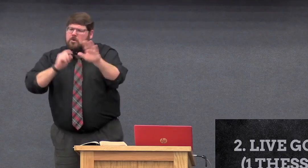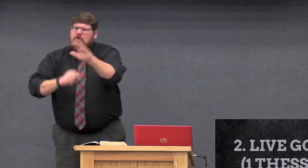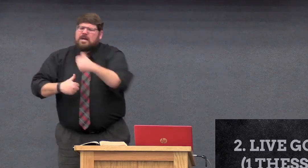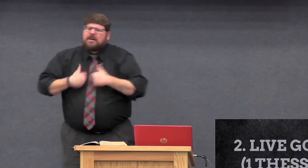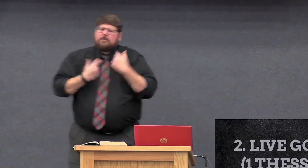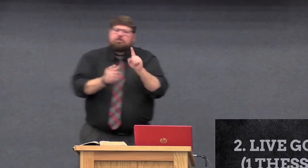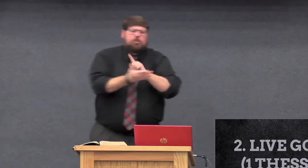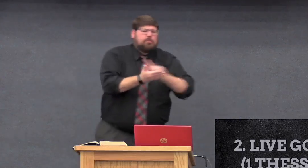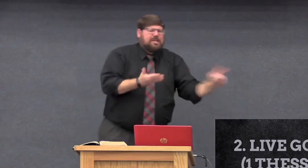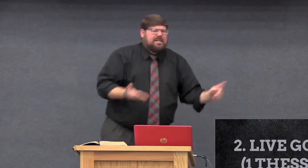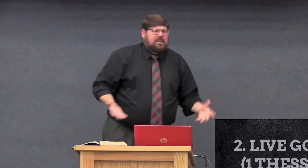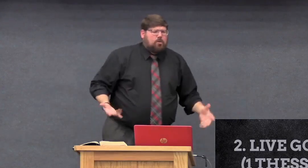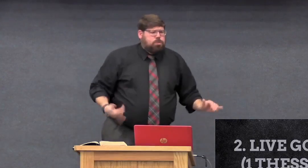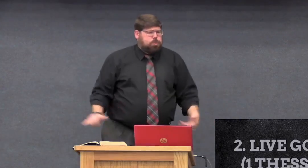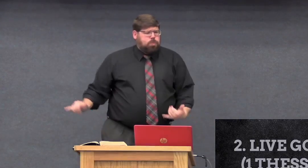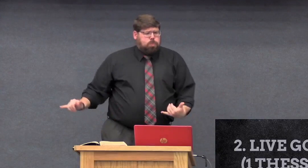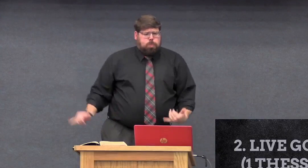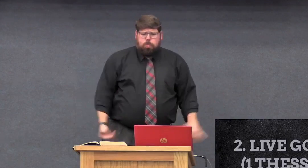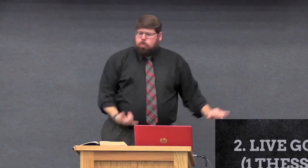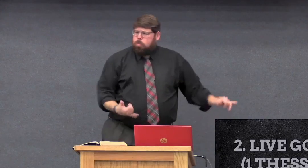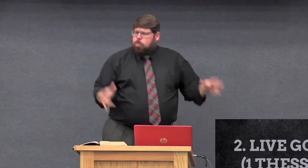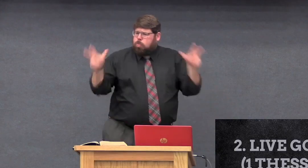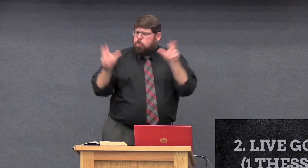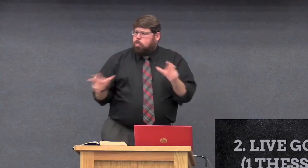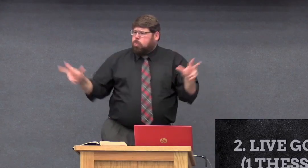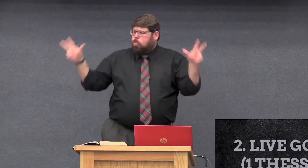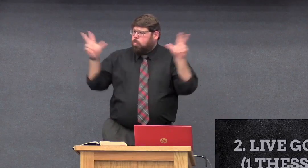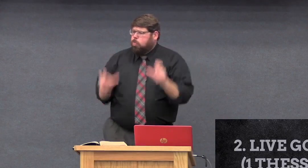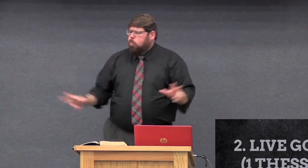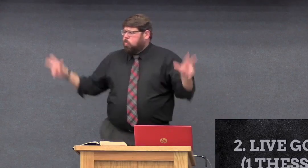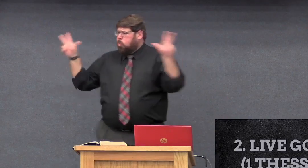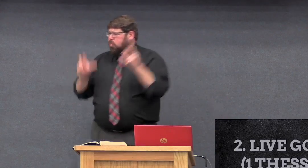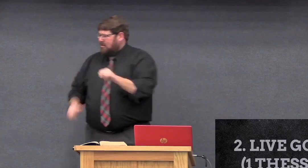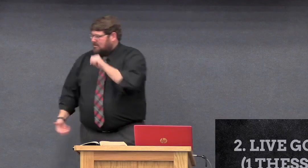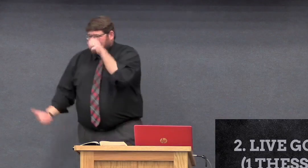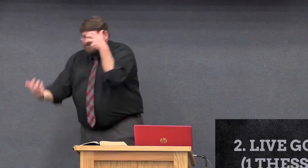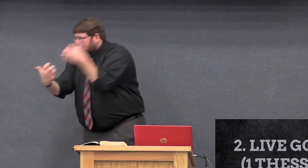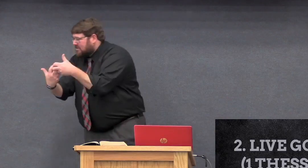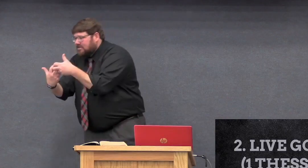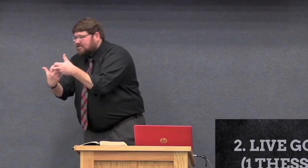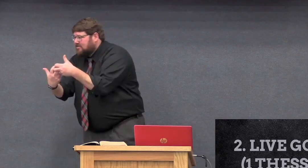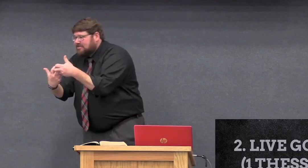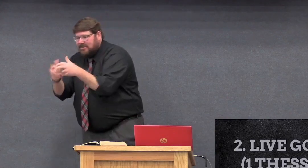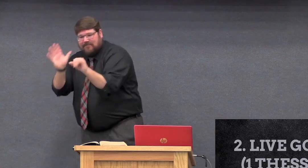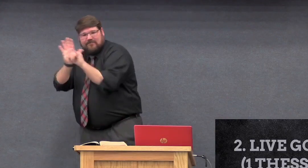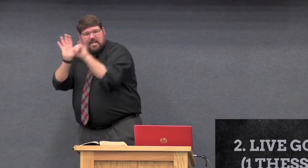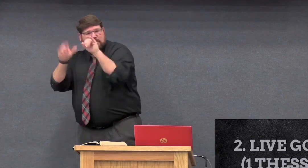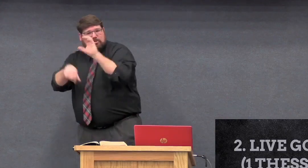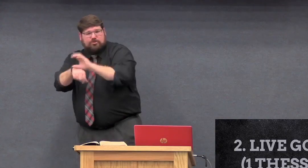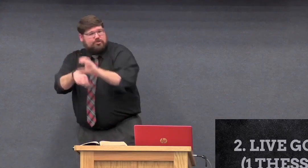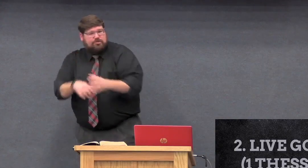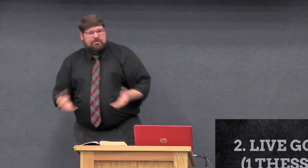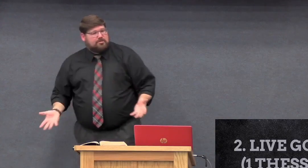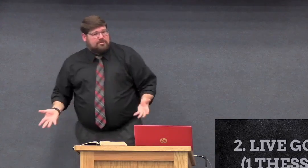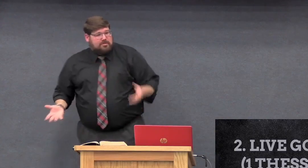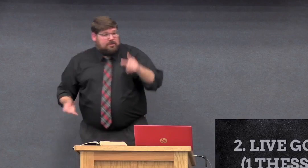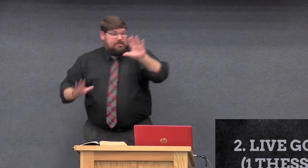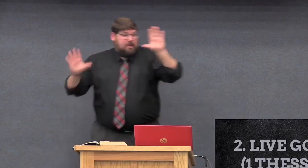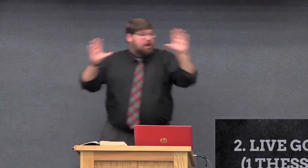that's great. When you come to church, that's a wonderful thing. There's nothing wrong with that. But if you spend the rest of the week living like